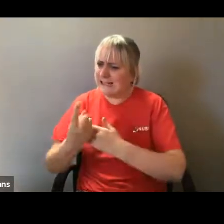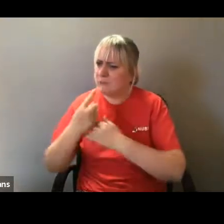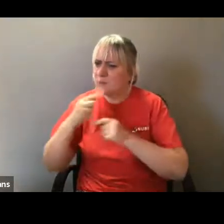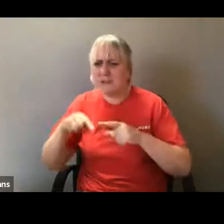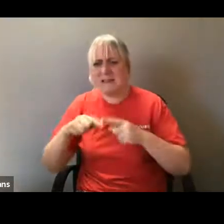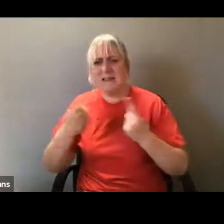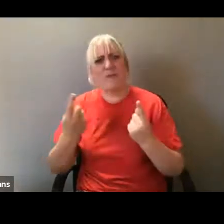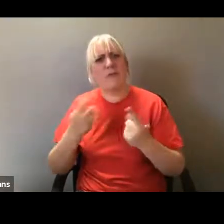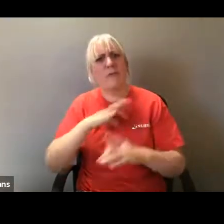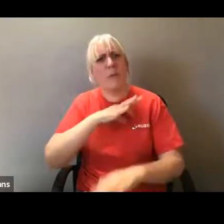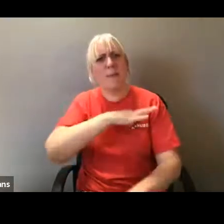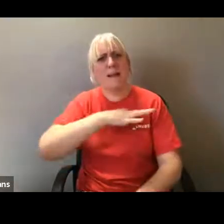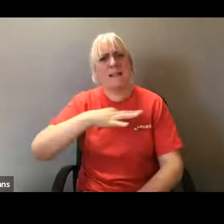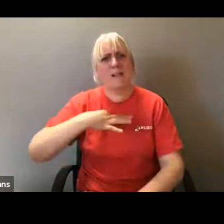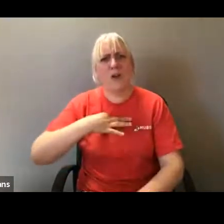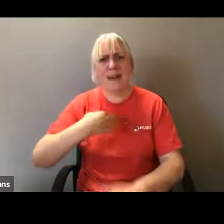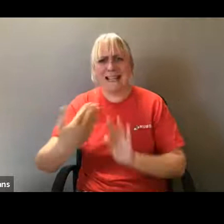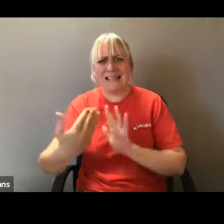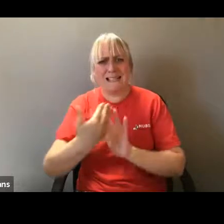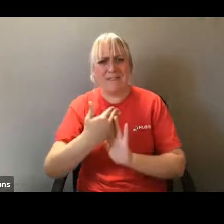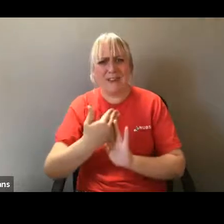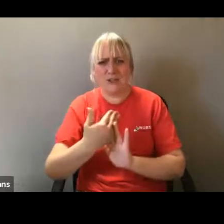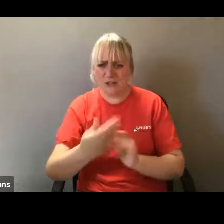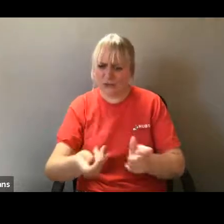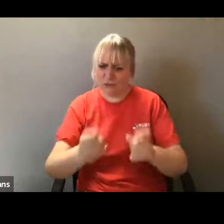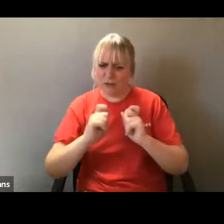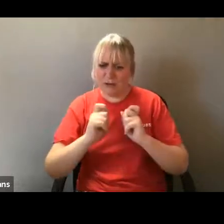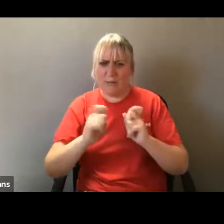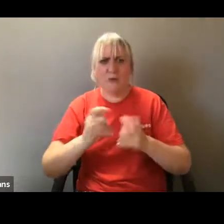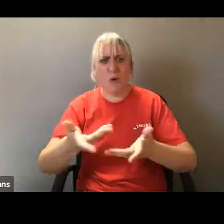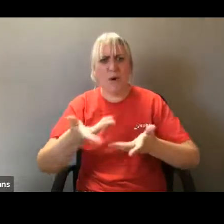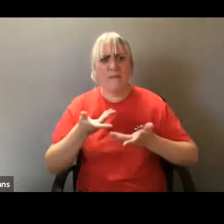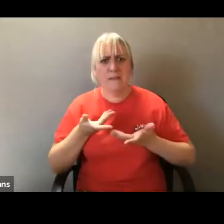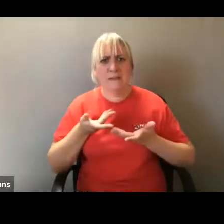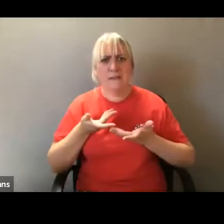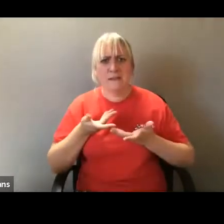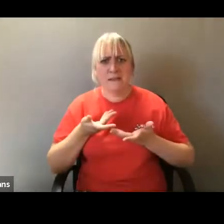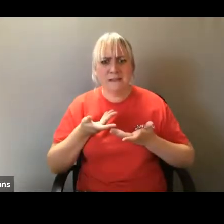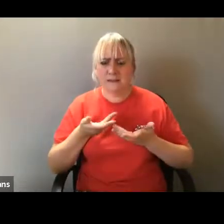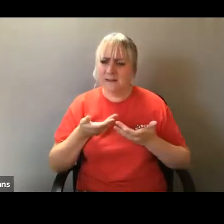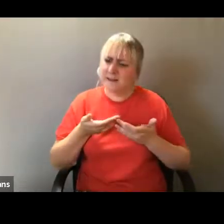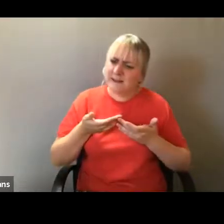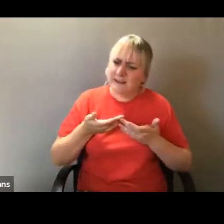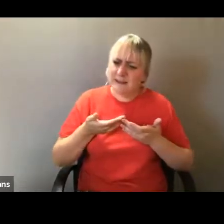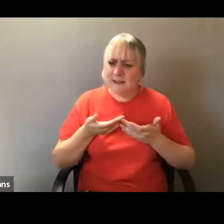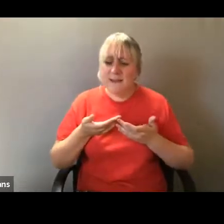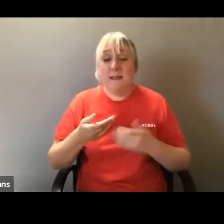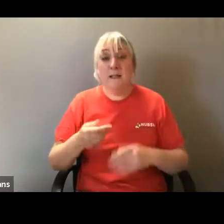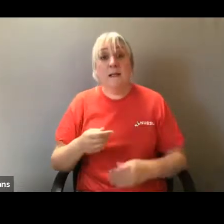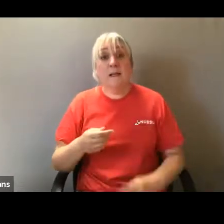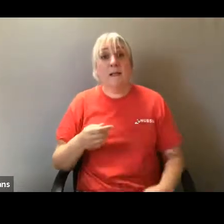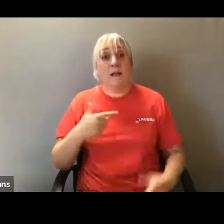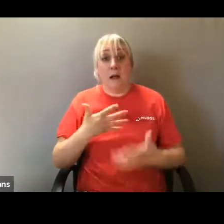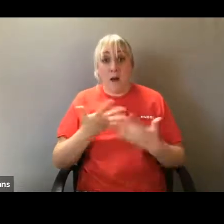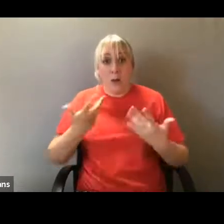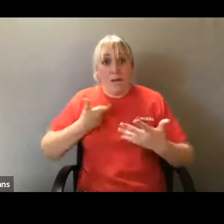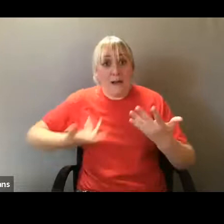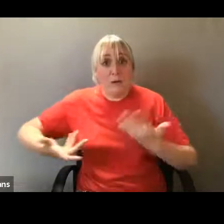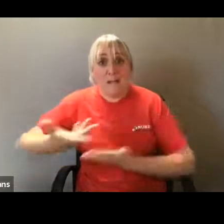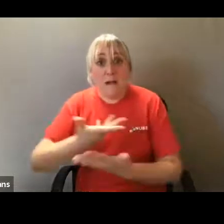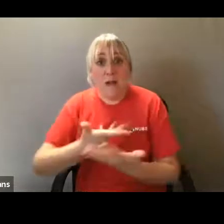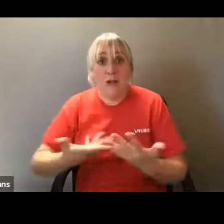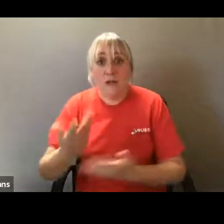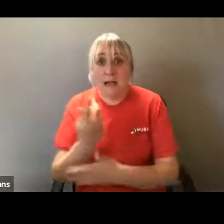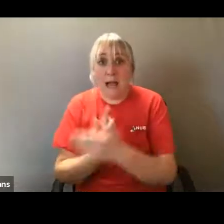interventions that were being offered to us by way of treatment. Now, I would stress that much of our discussion was taking place within